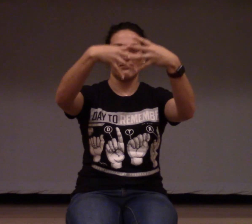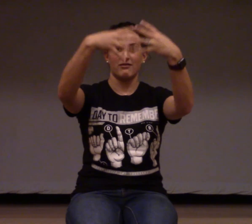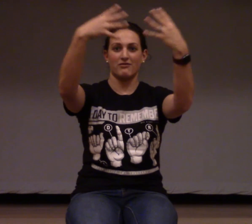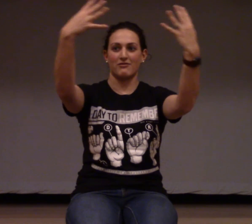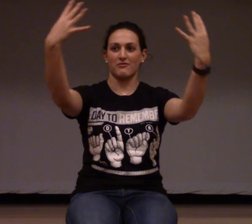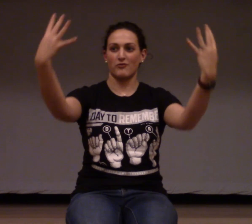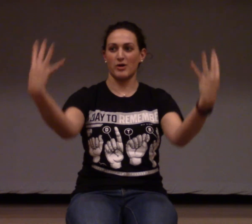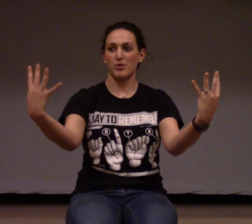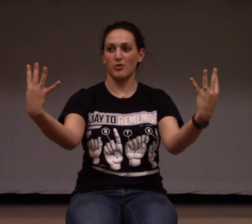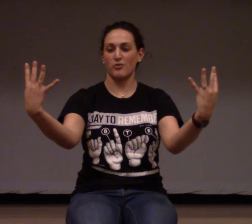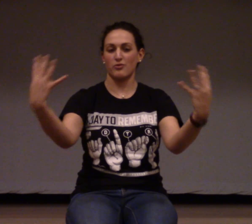Rainbow.